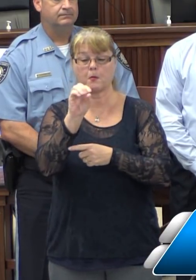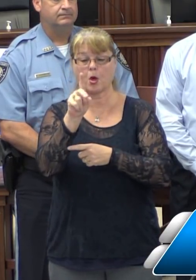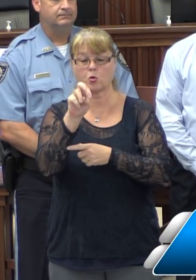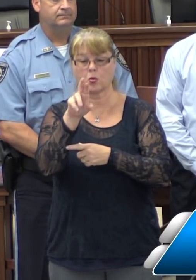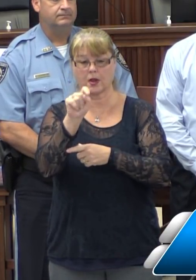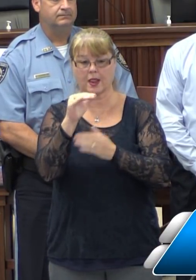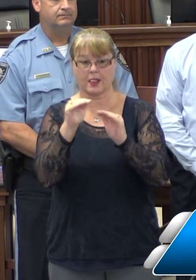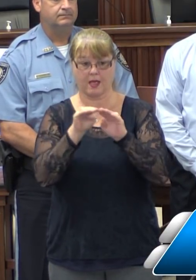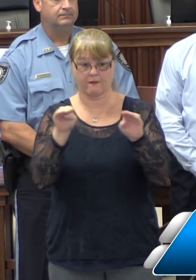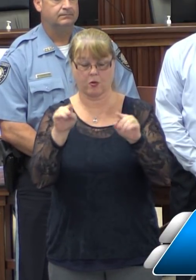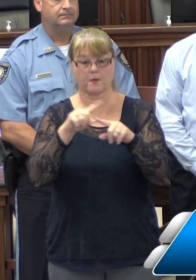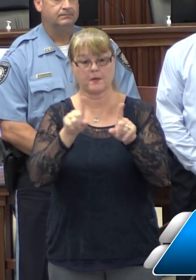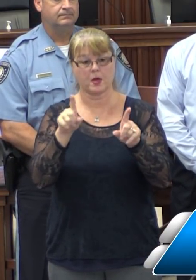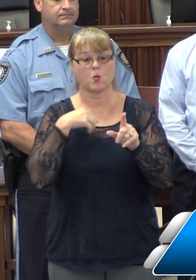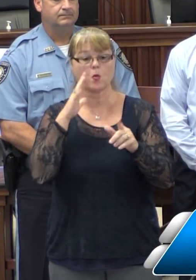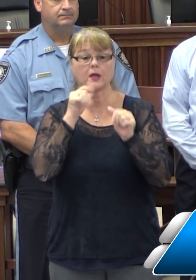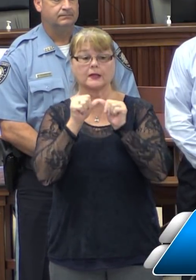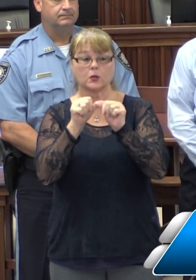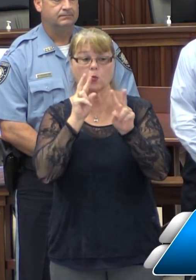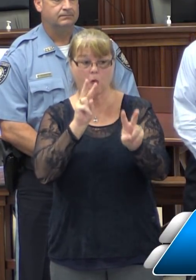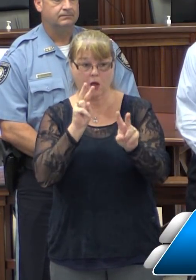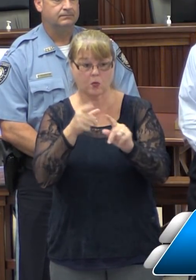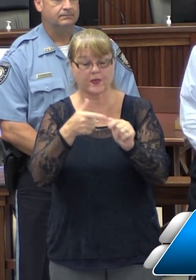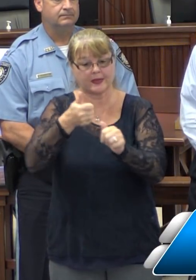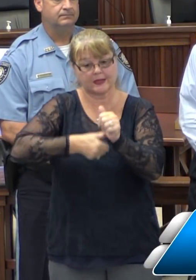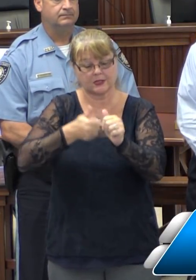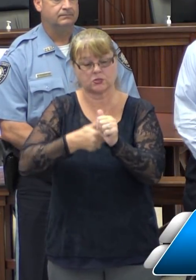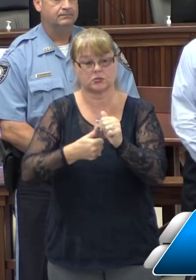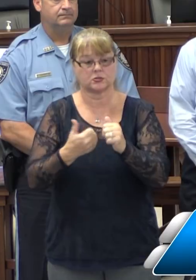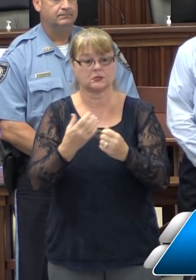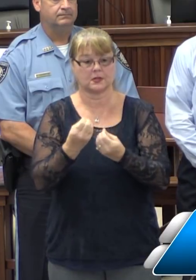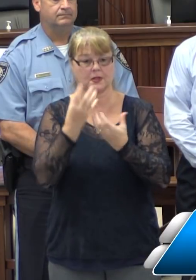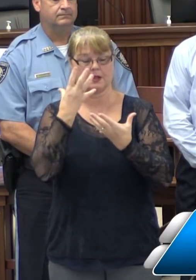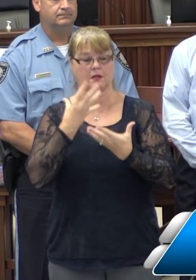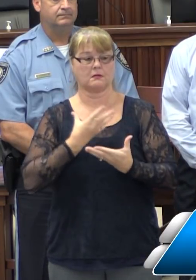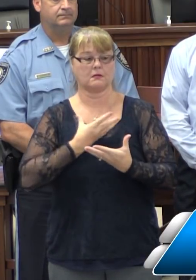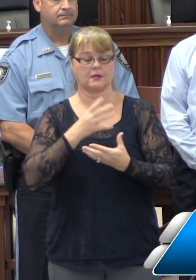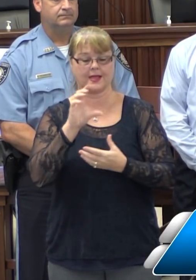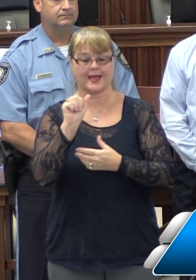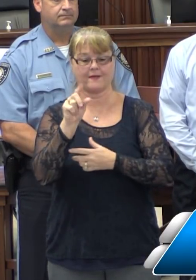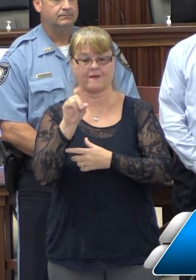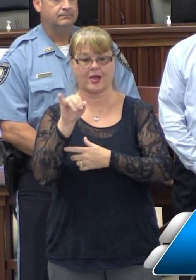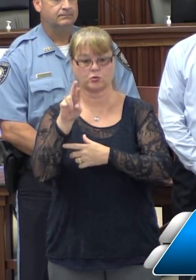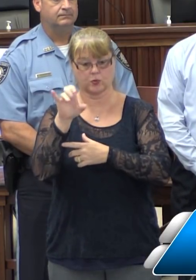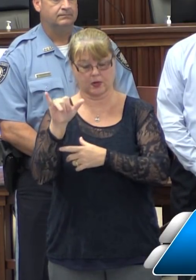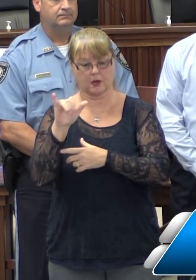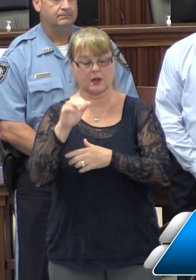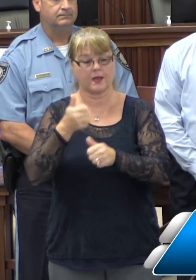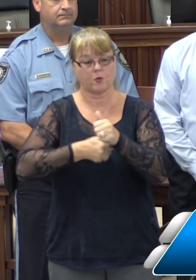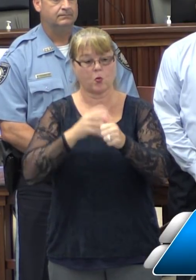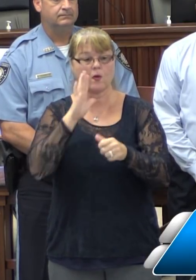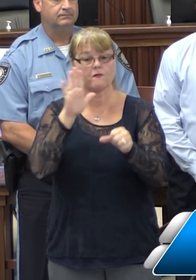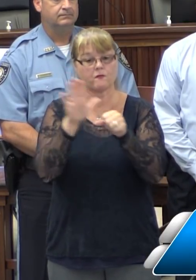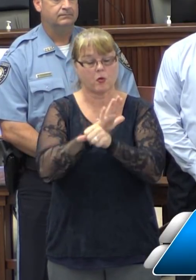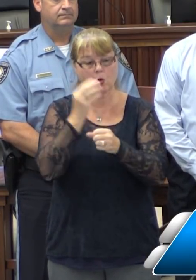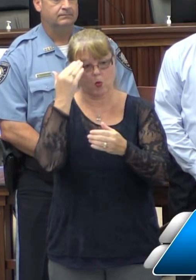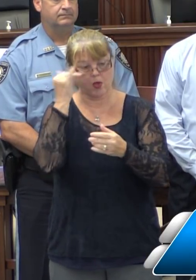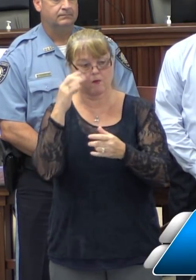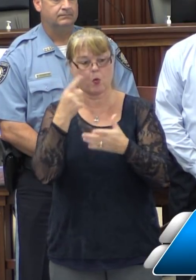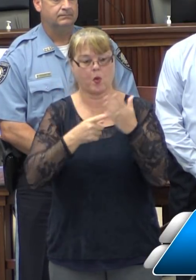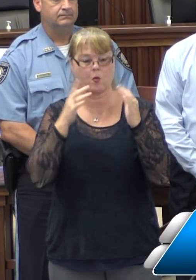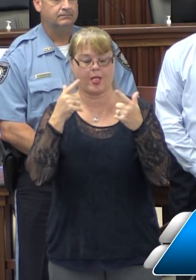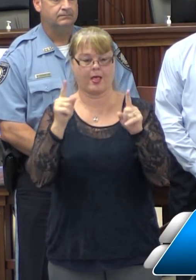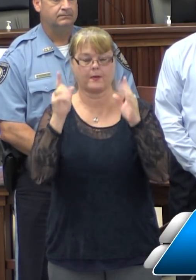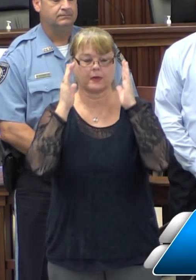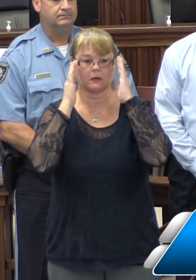level. So we will be continuing to watch that with each advisory and making sure that everybody is fully aware of what the conditions